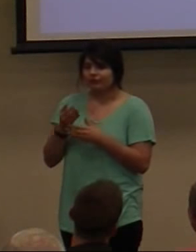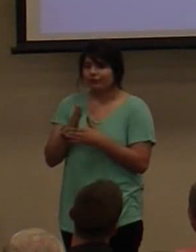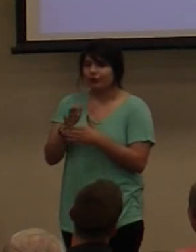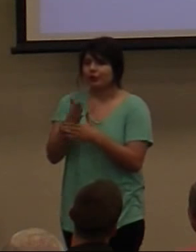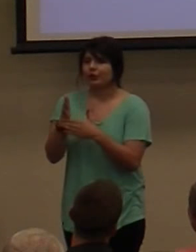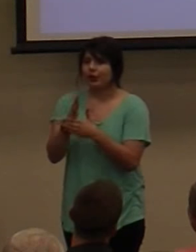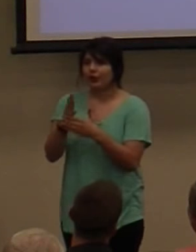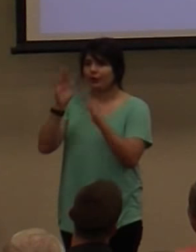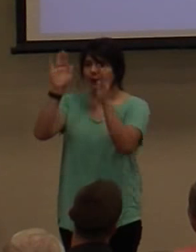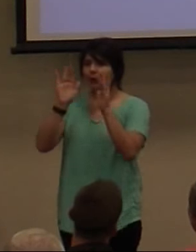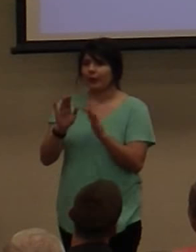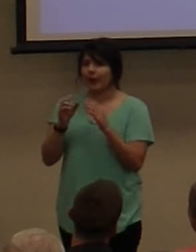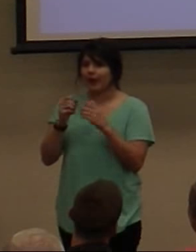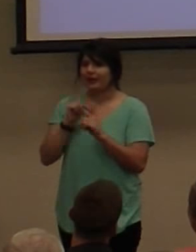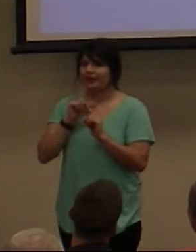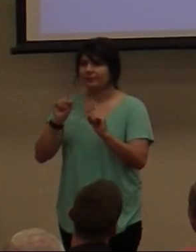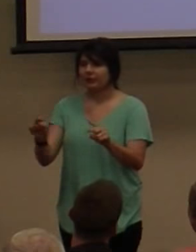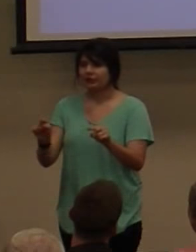Jesus Christ.